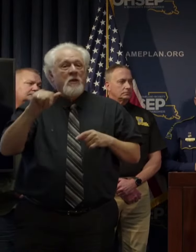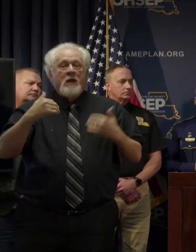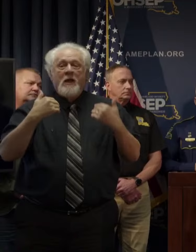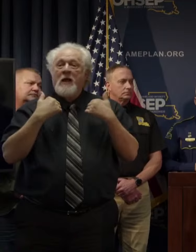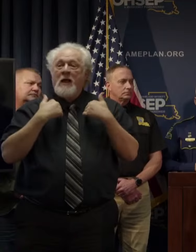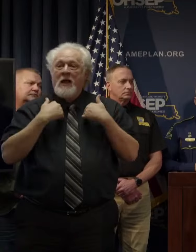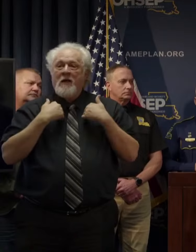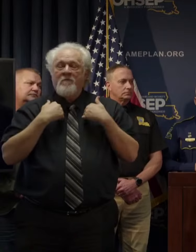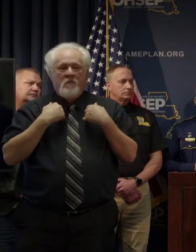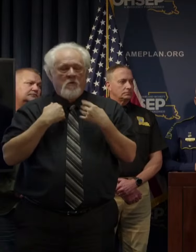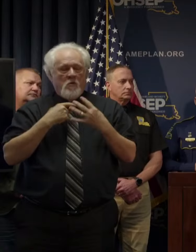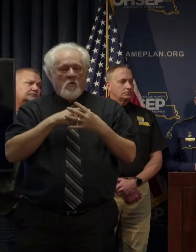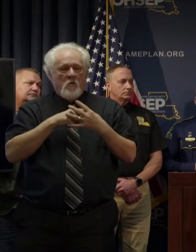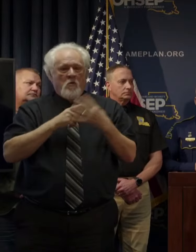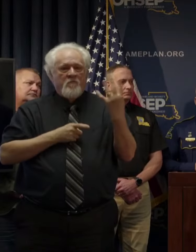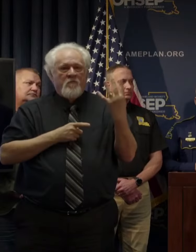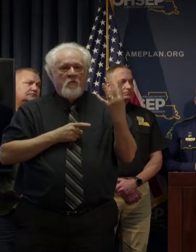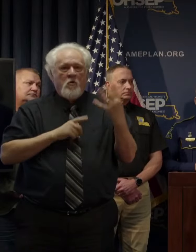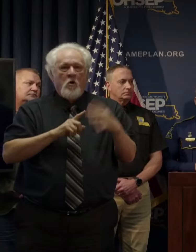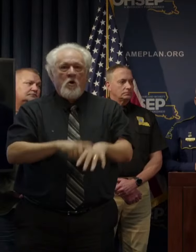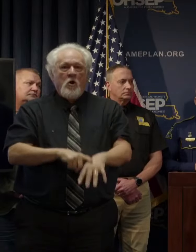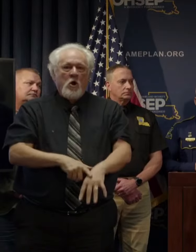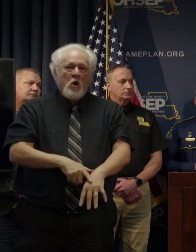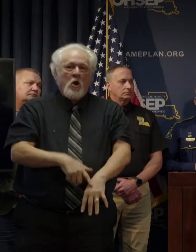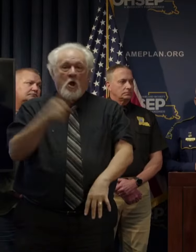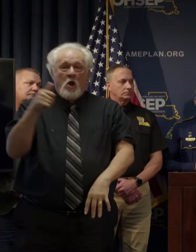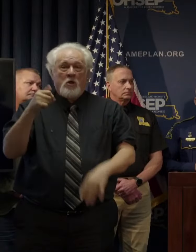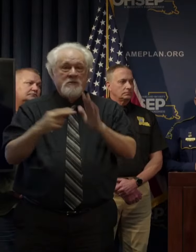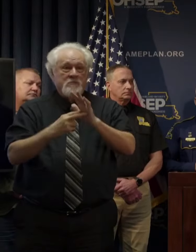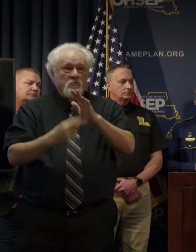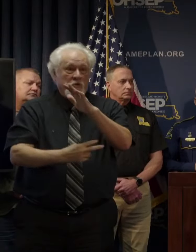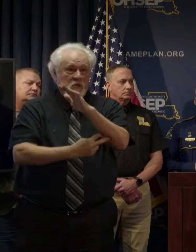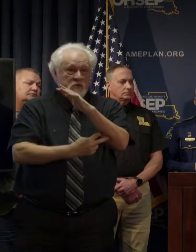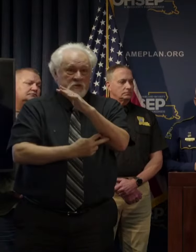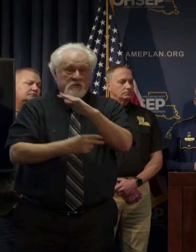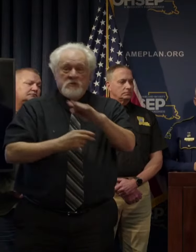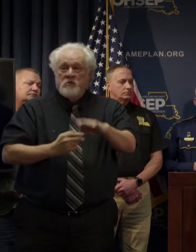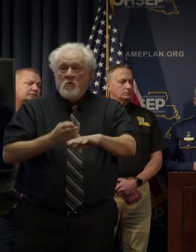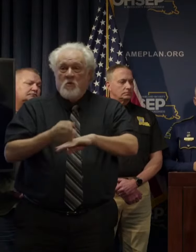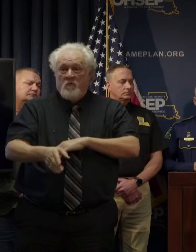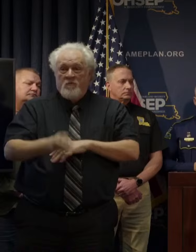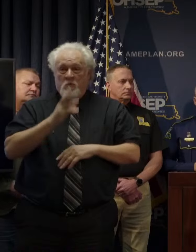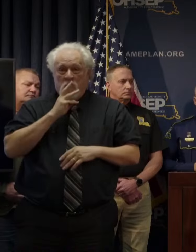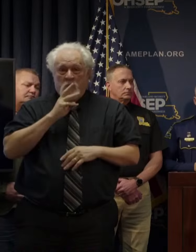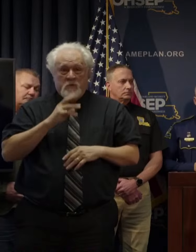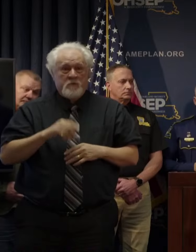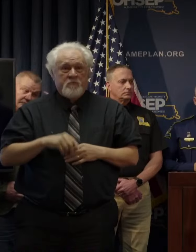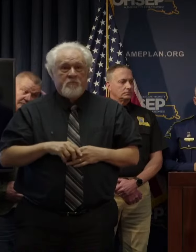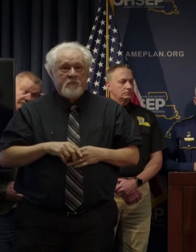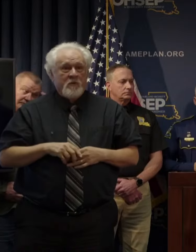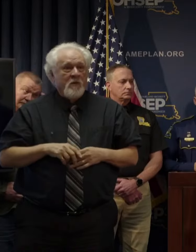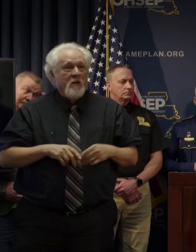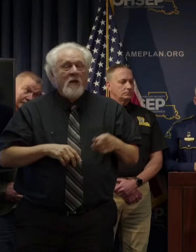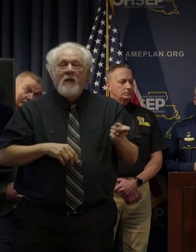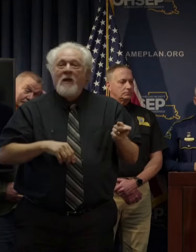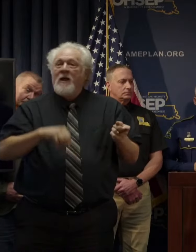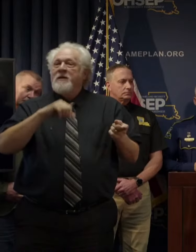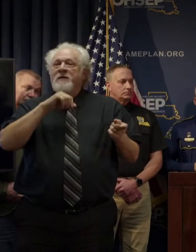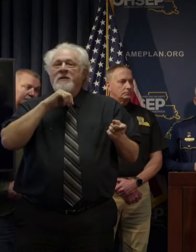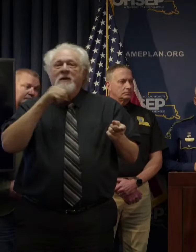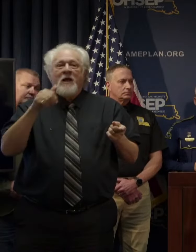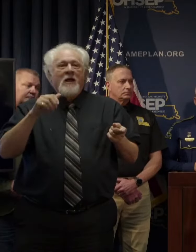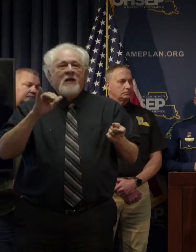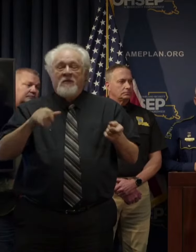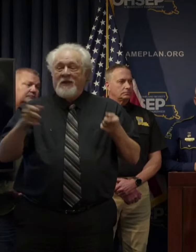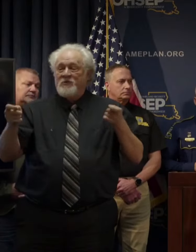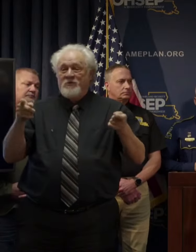the 4 longest bridges over water. This is not the kind of event that treats